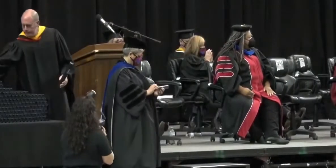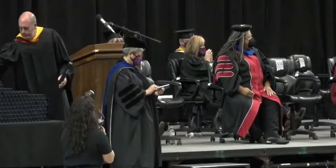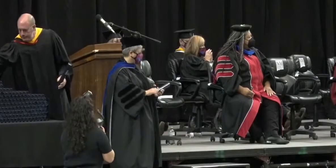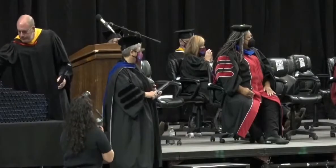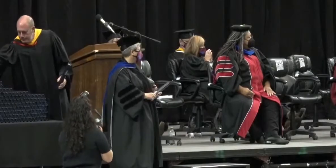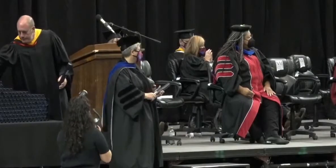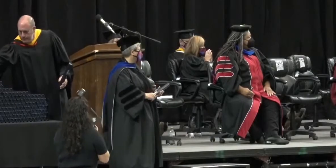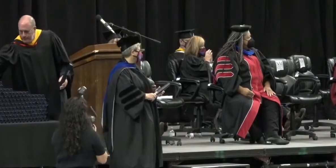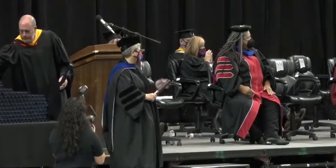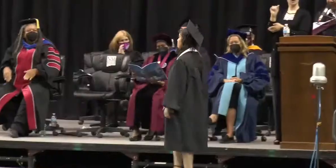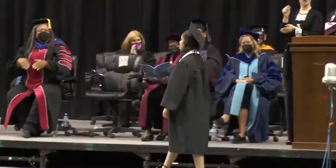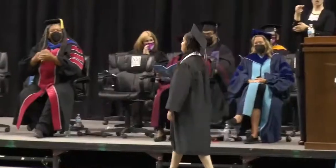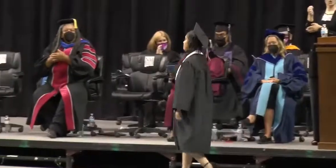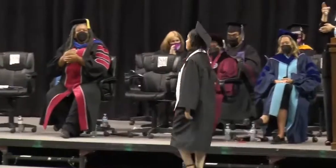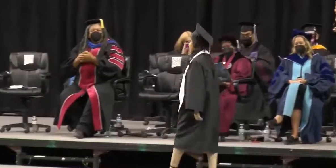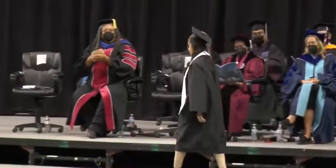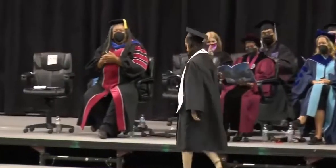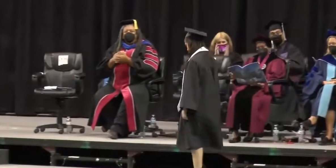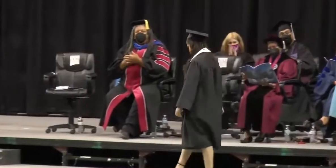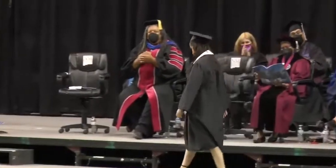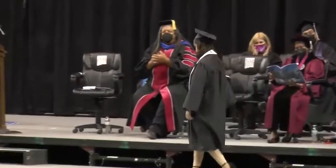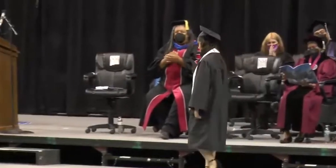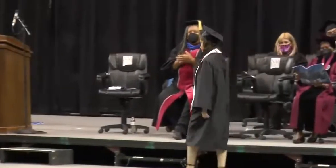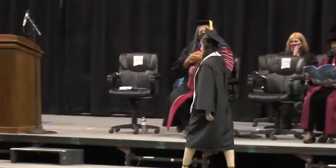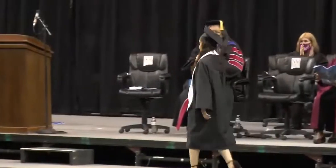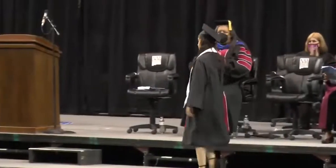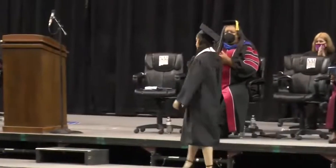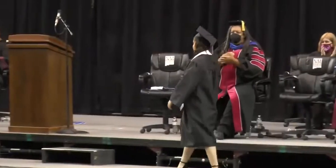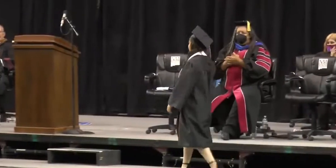Cassandra Arlene Hernandez.